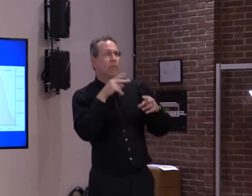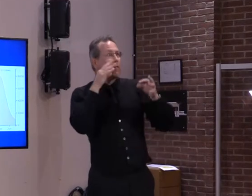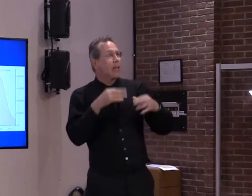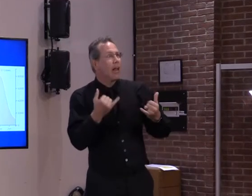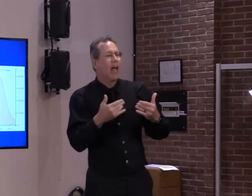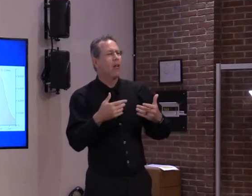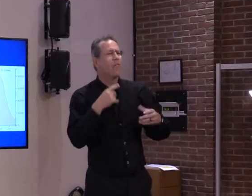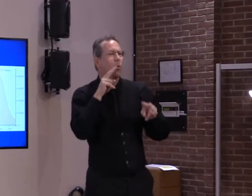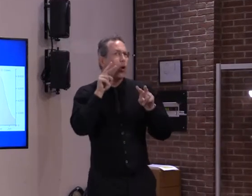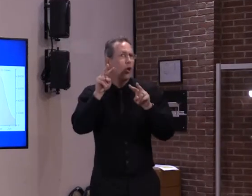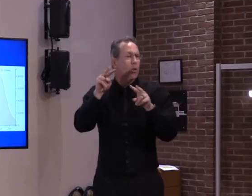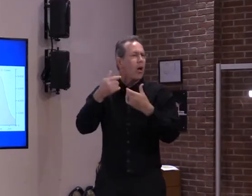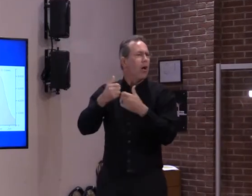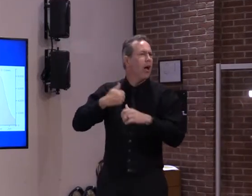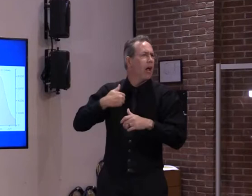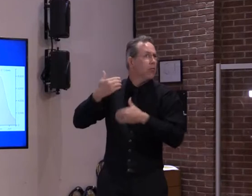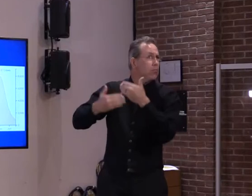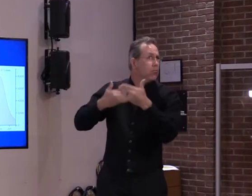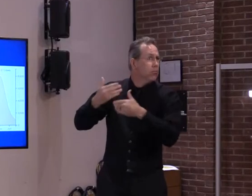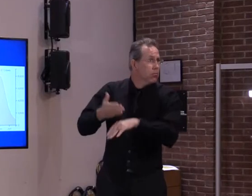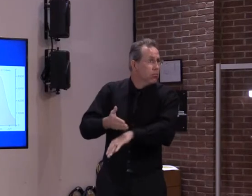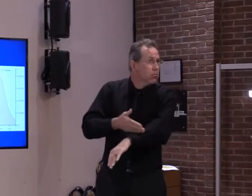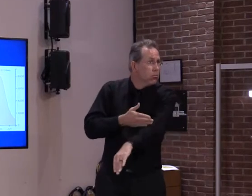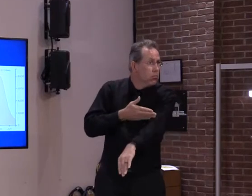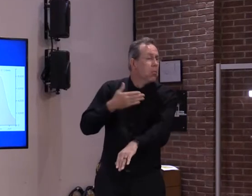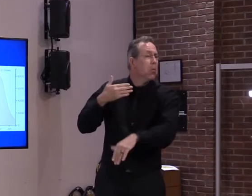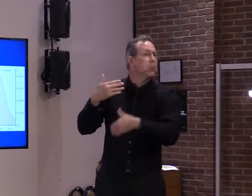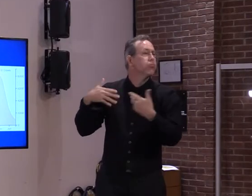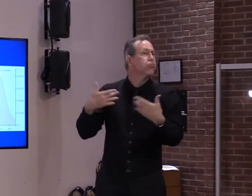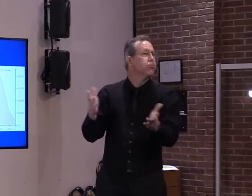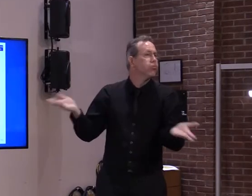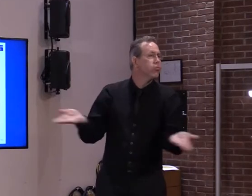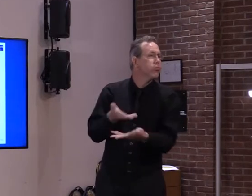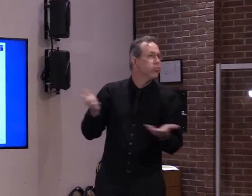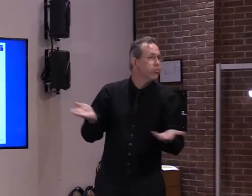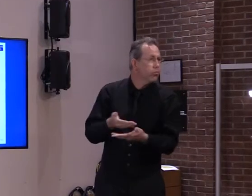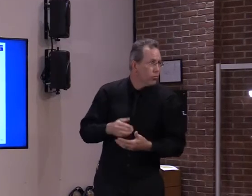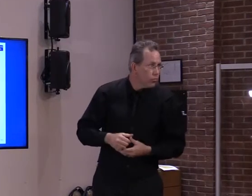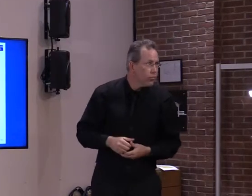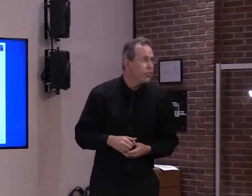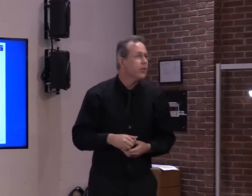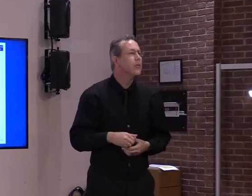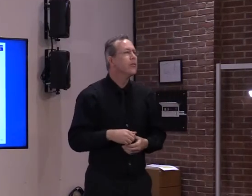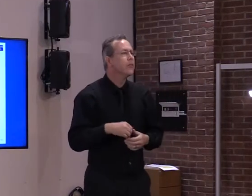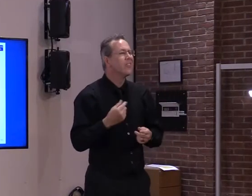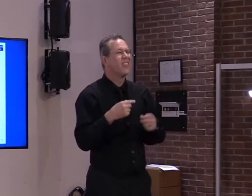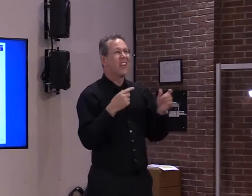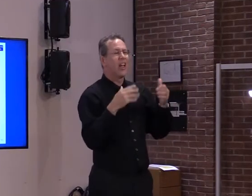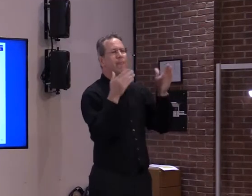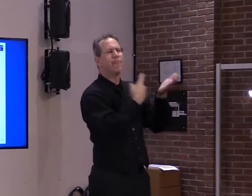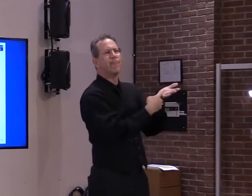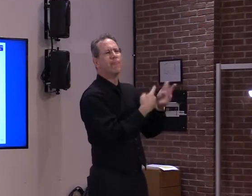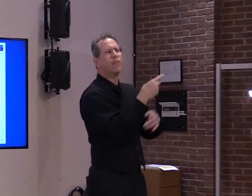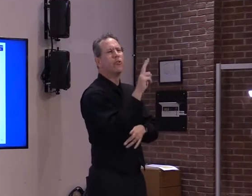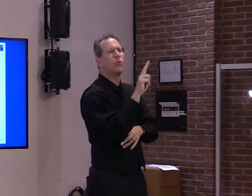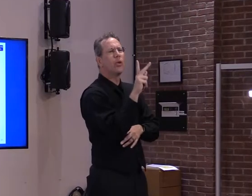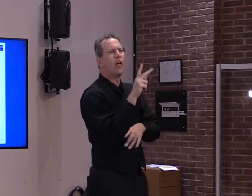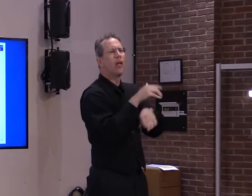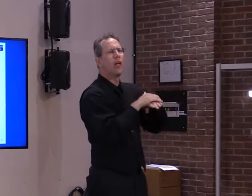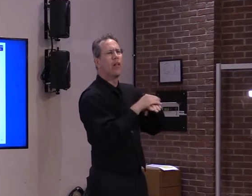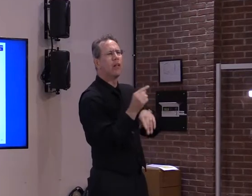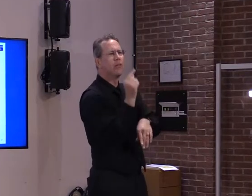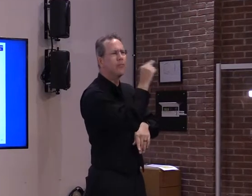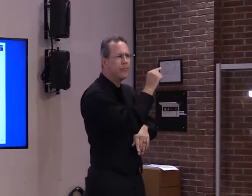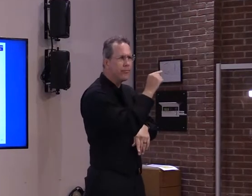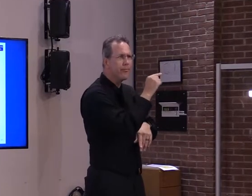ahead. And finally, with cases rising in the United Kingdom, we thought it would be useful to review some of their data